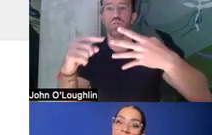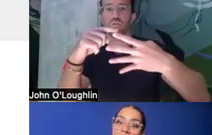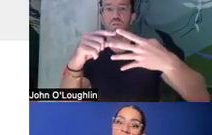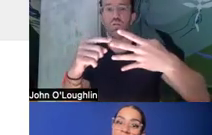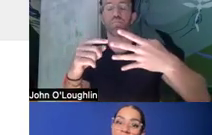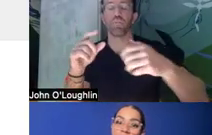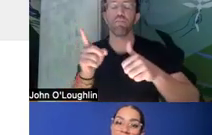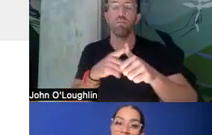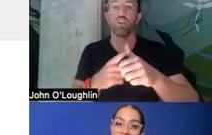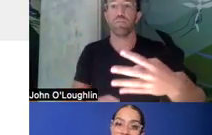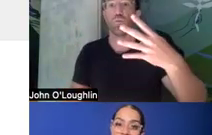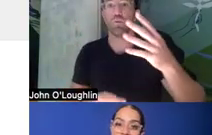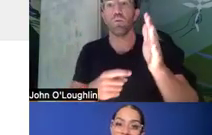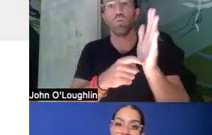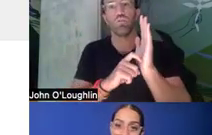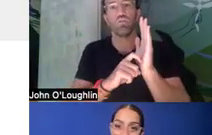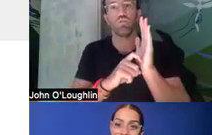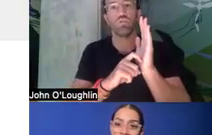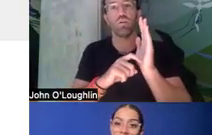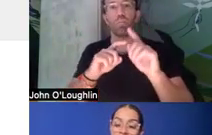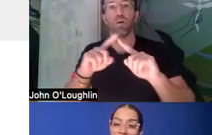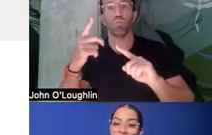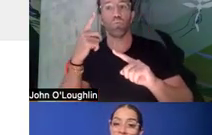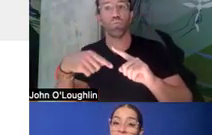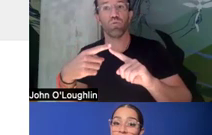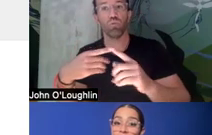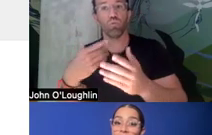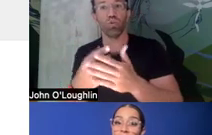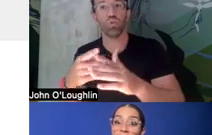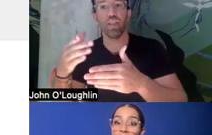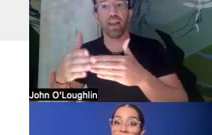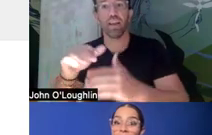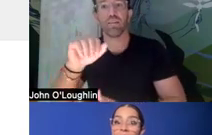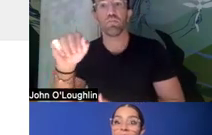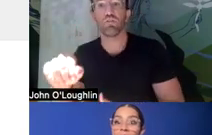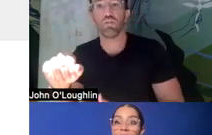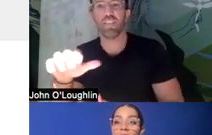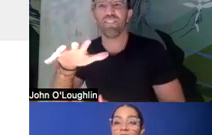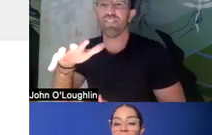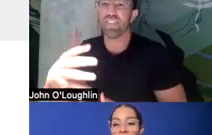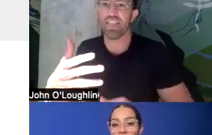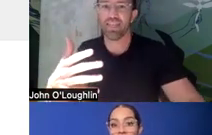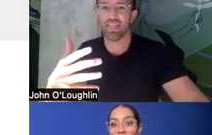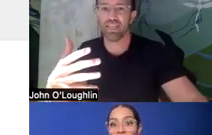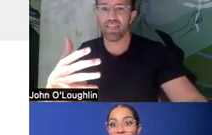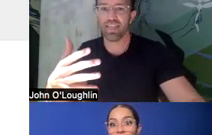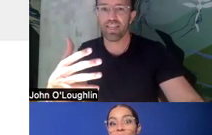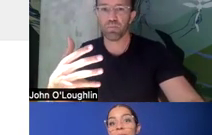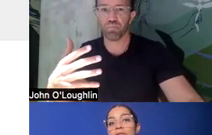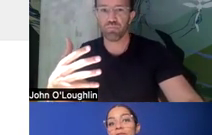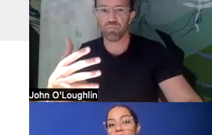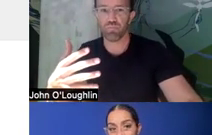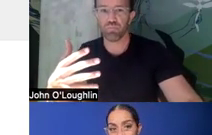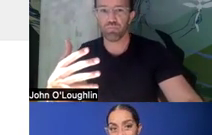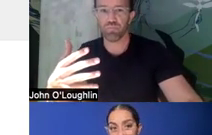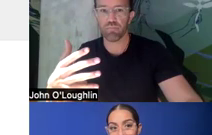So you see 4 listed here. Those first 4 are required. And when you get to the end of the semester, there will